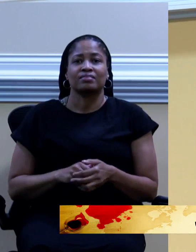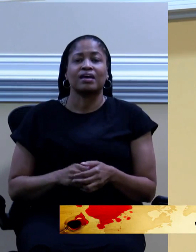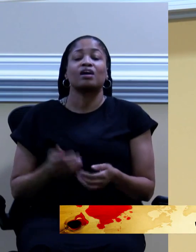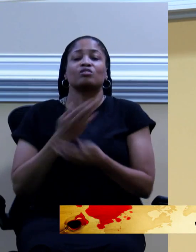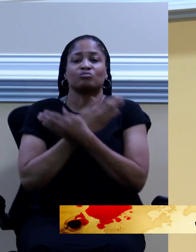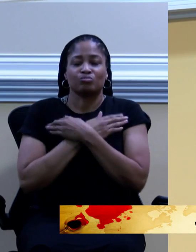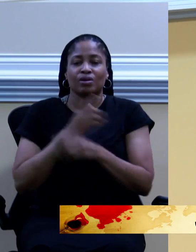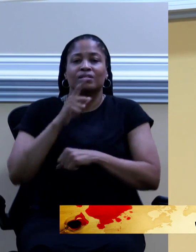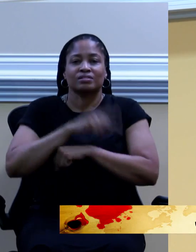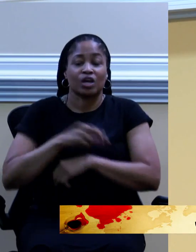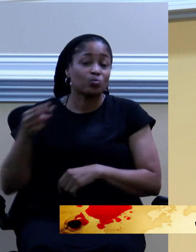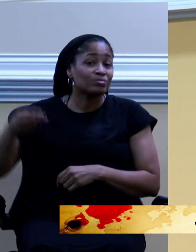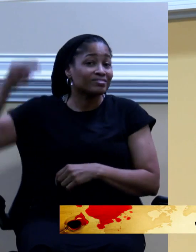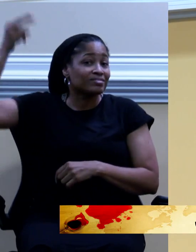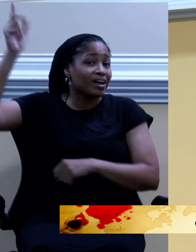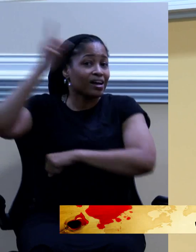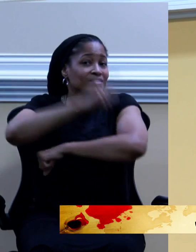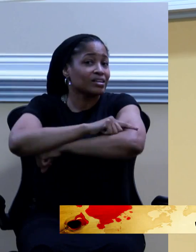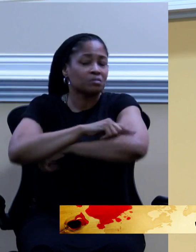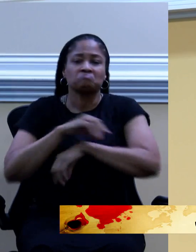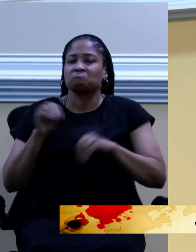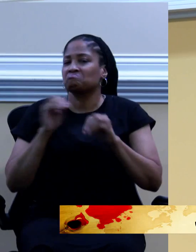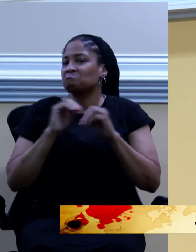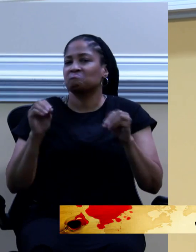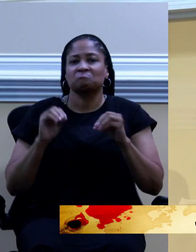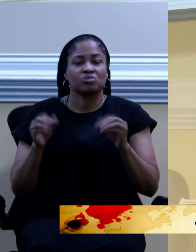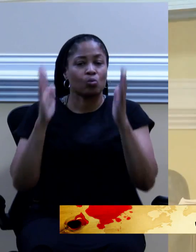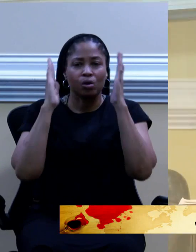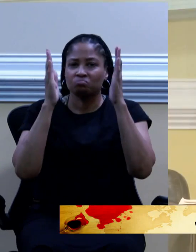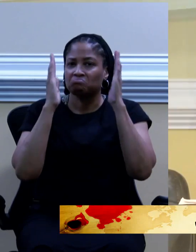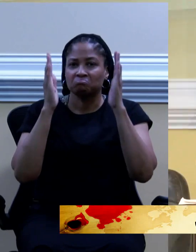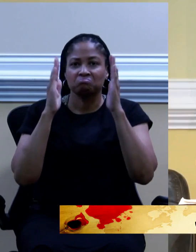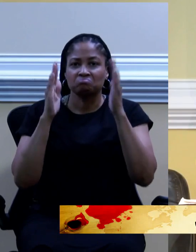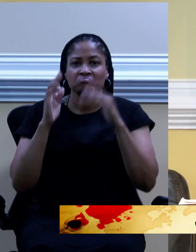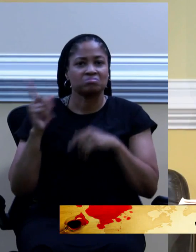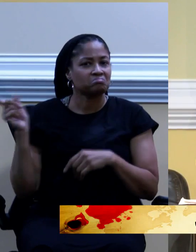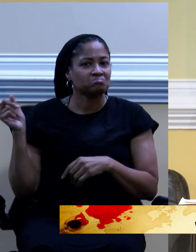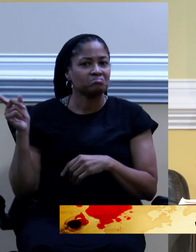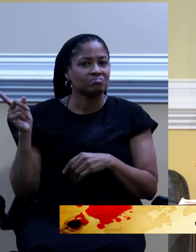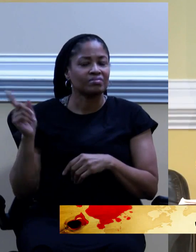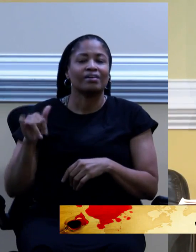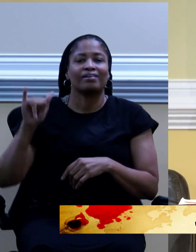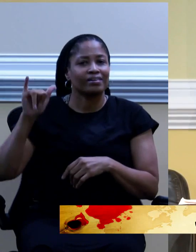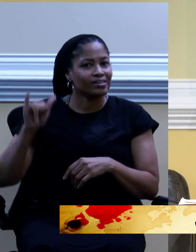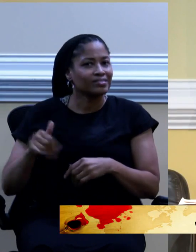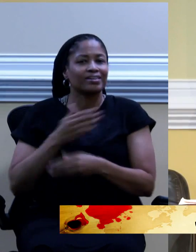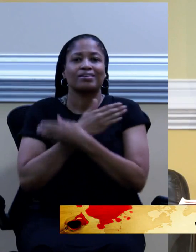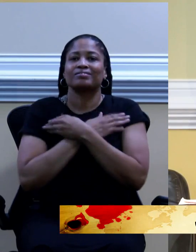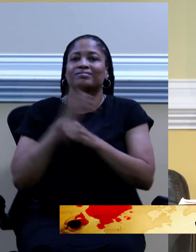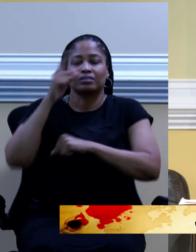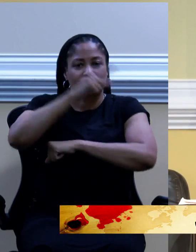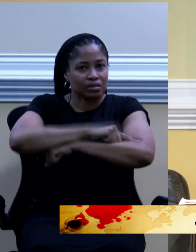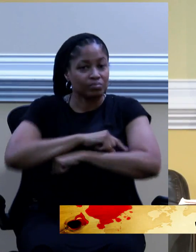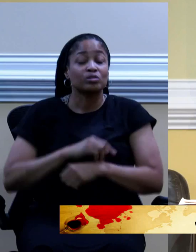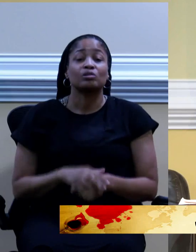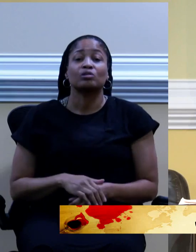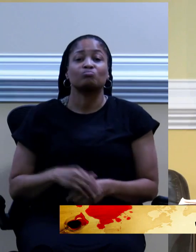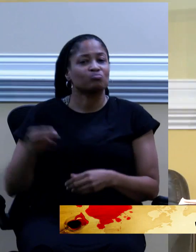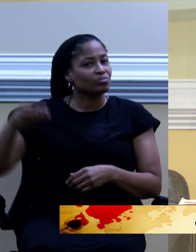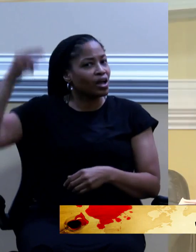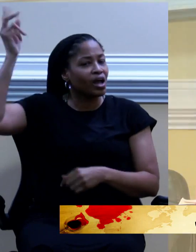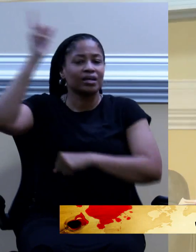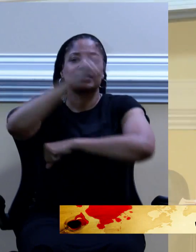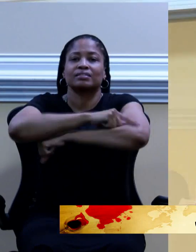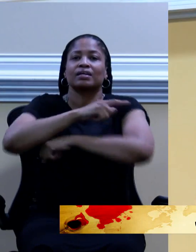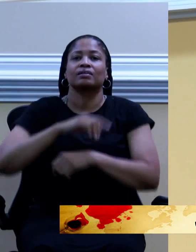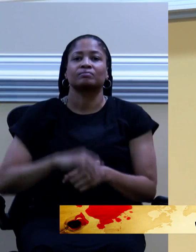day. And nobody paid no attention to that. For that Sabbath day was an high day. Finish the verse.